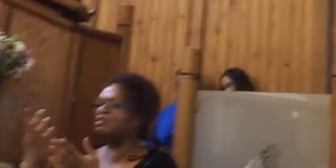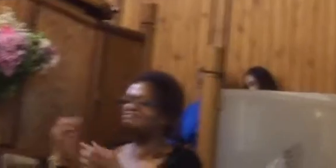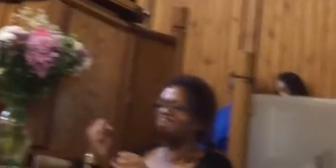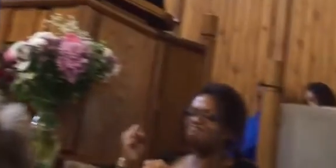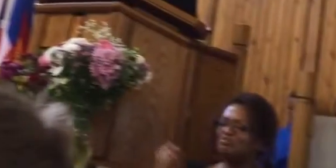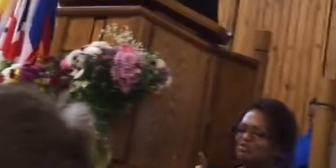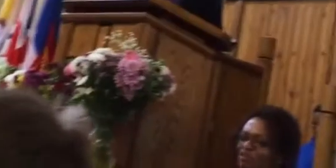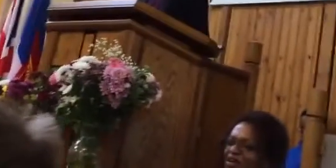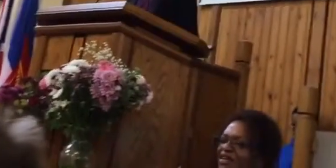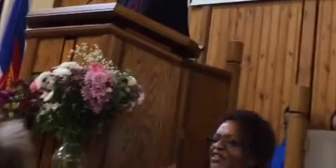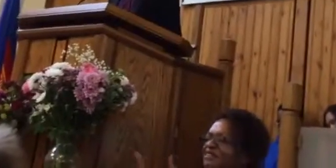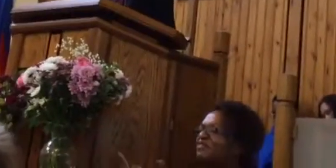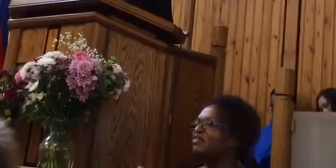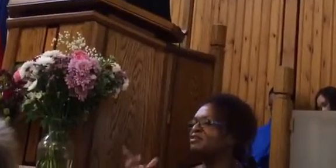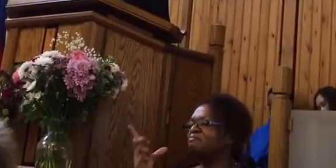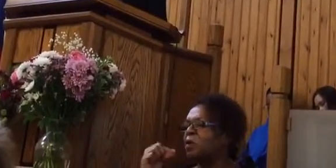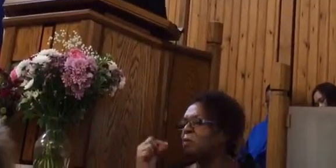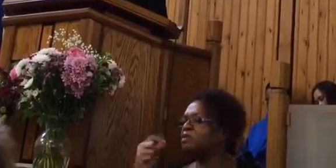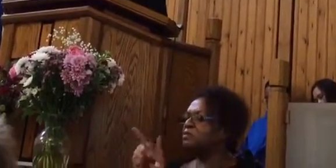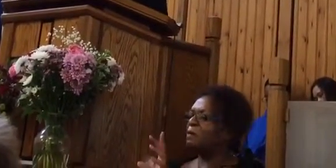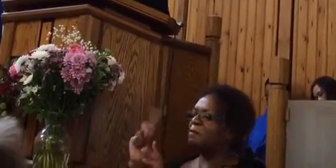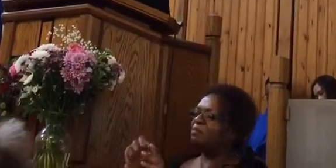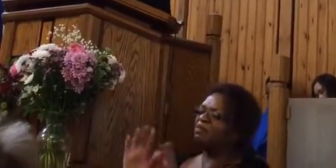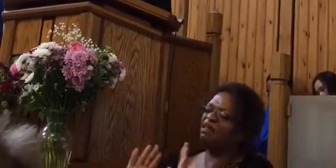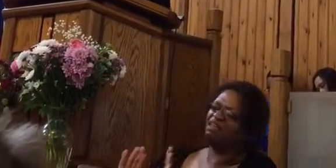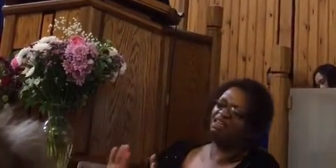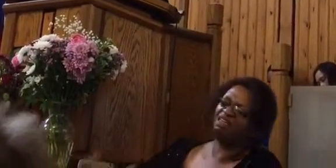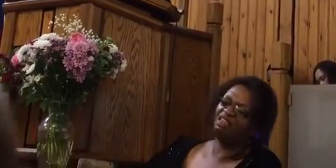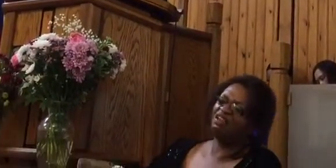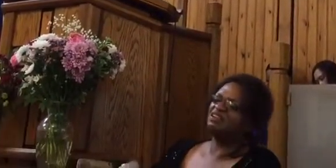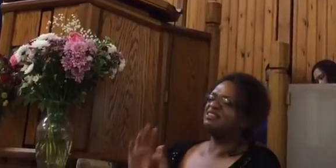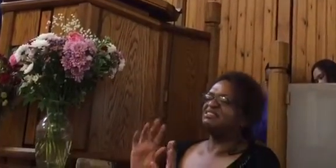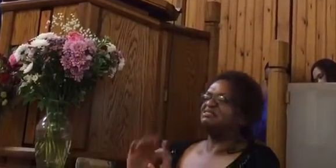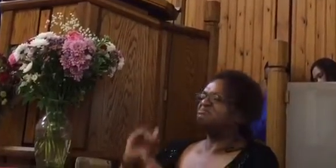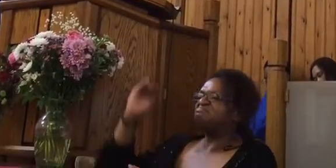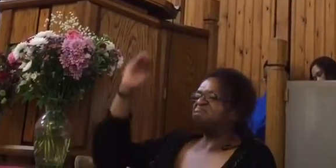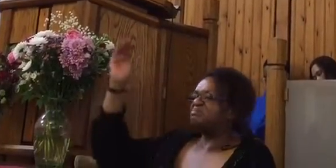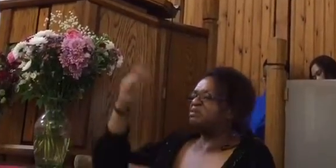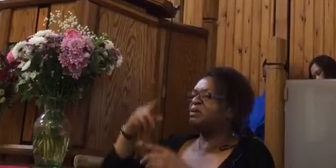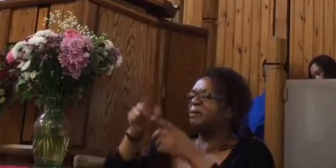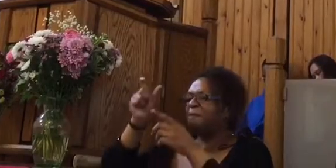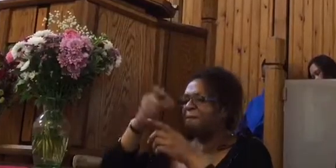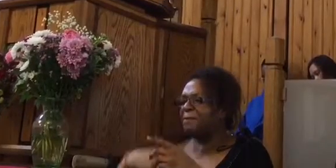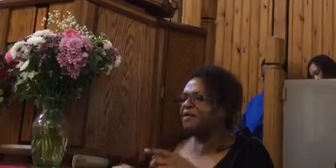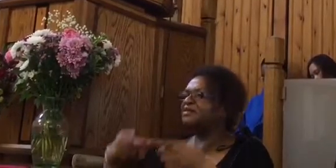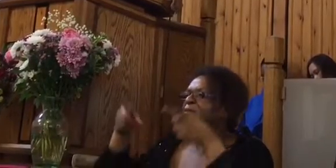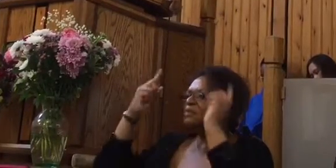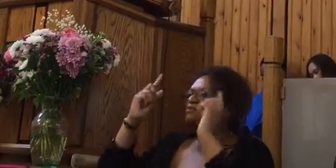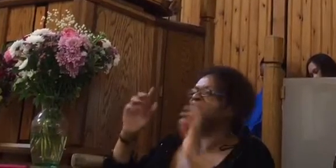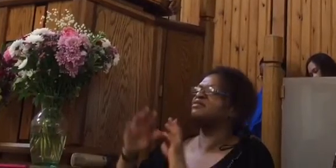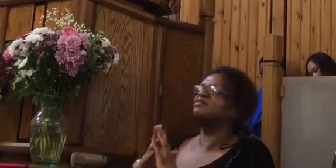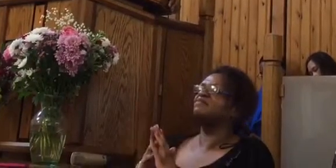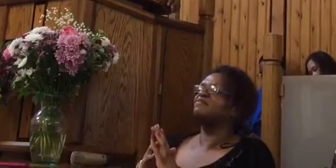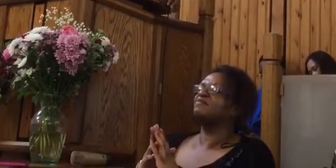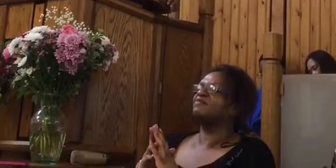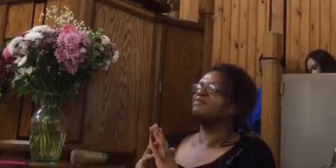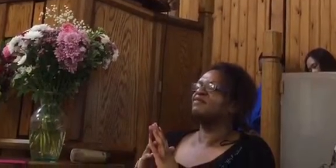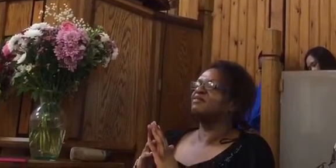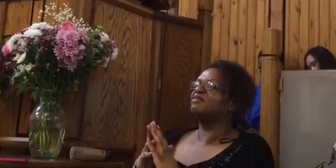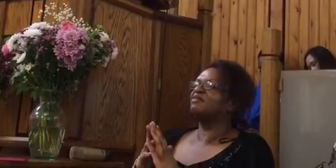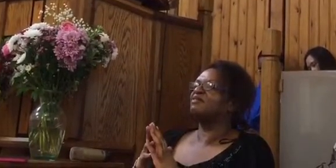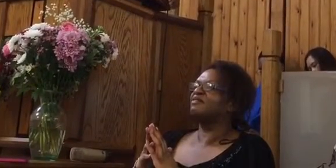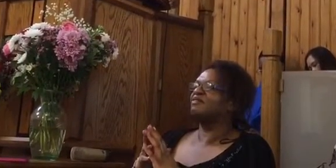certain missions. We tend to leave it, okay, evangelism, that's for the personal ministries. We tend to say, oh, you know what,